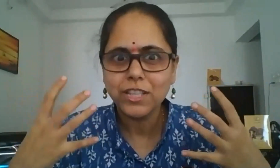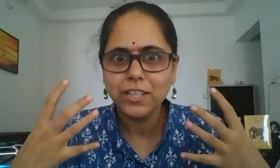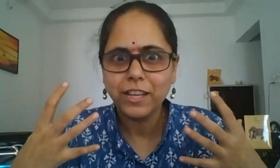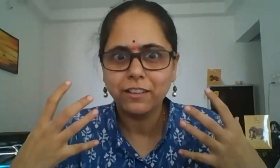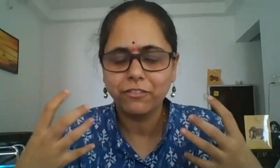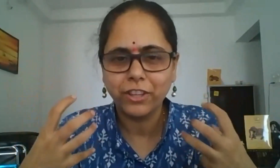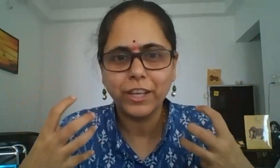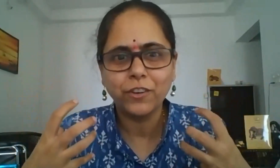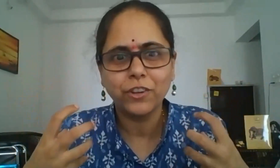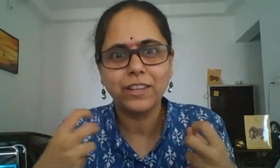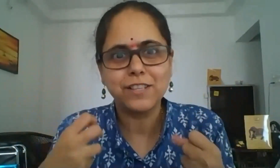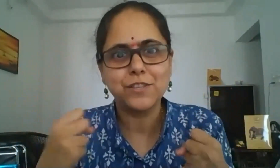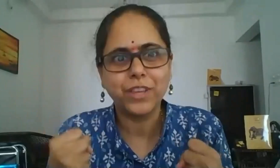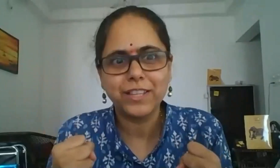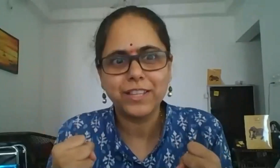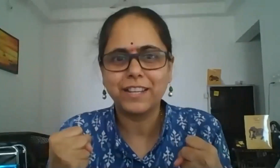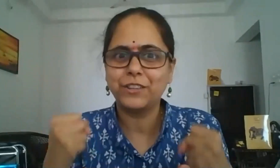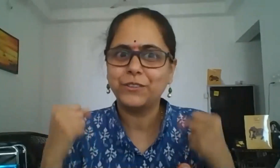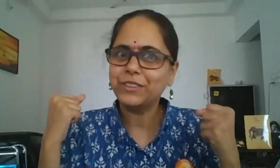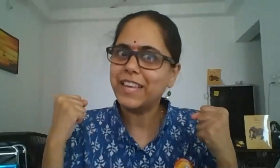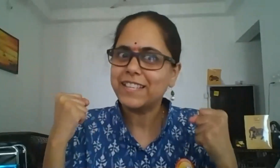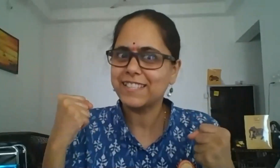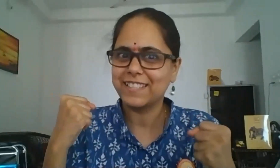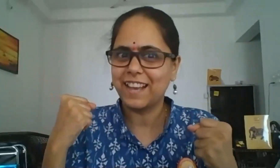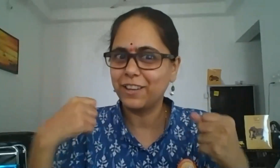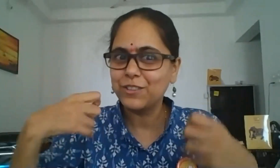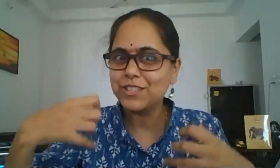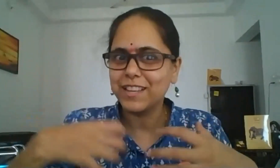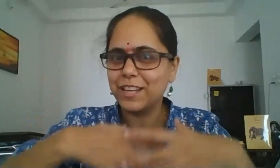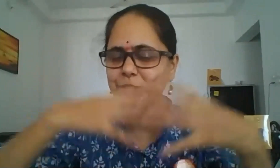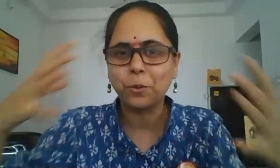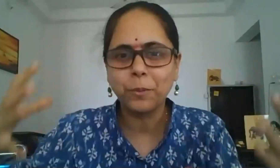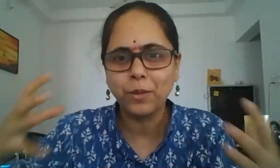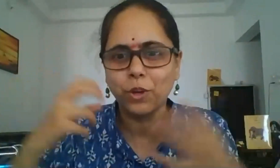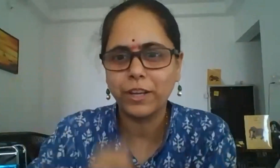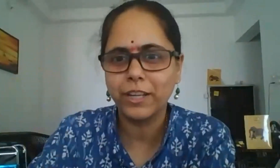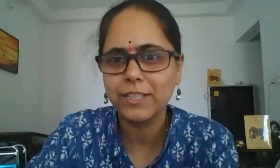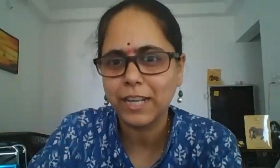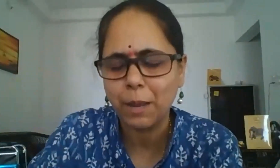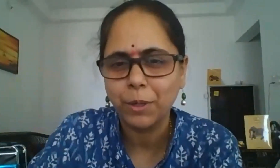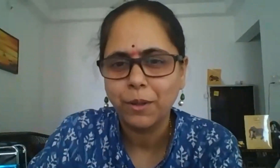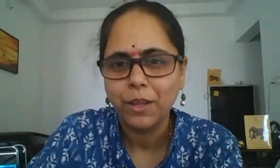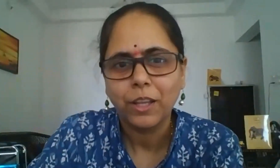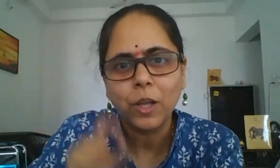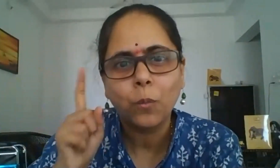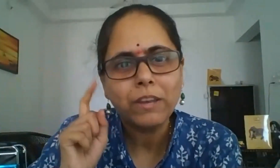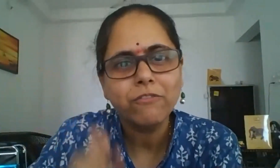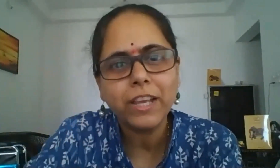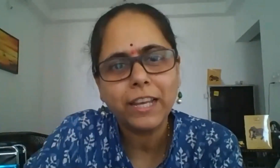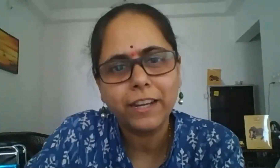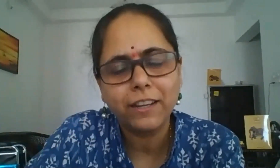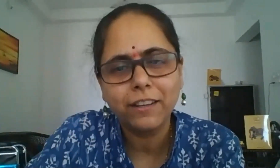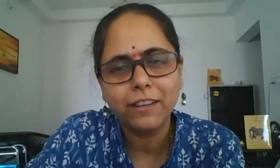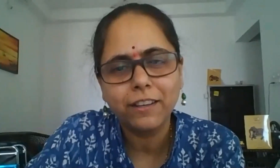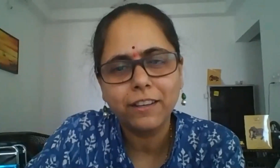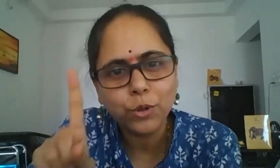that feeling on his face that, yes, I could sing, and so many volunteers clapped. Now, 1 week later, I go to